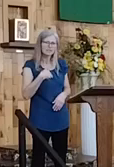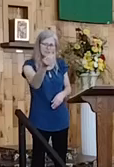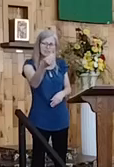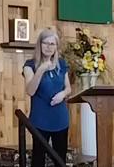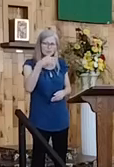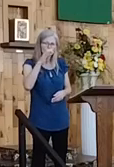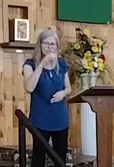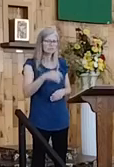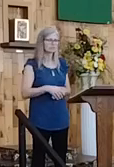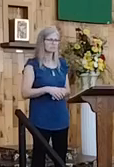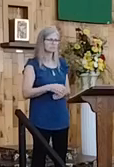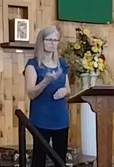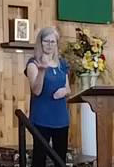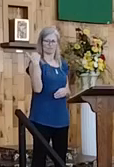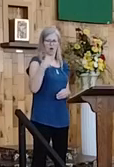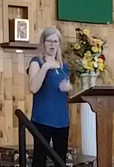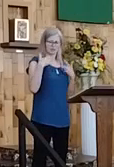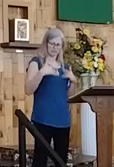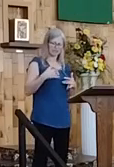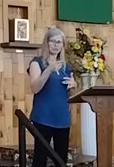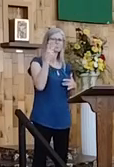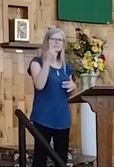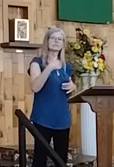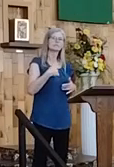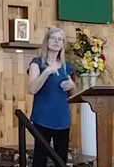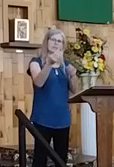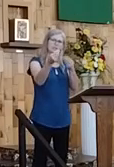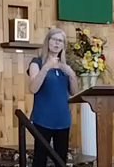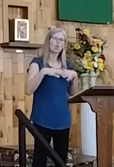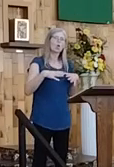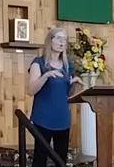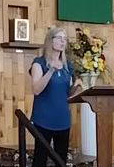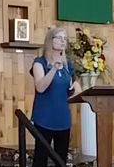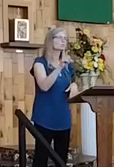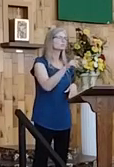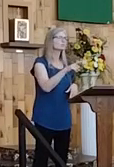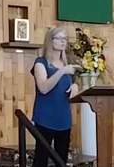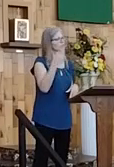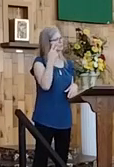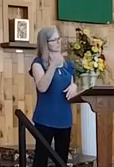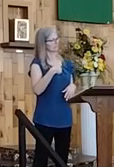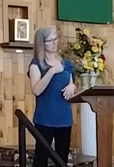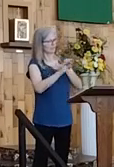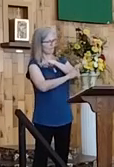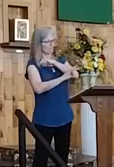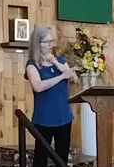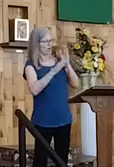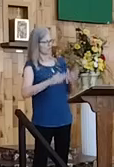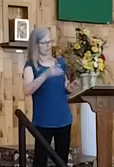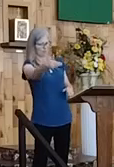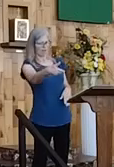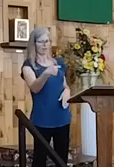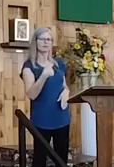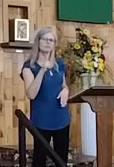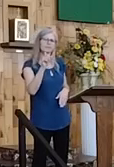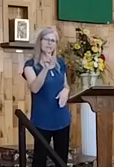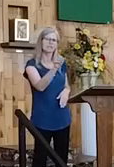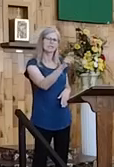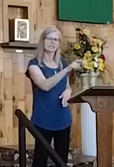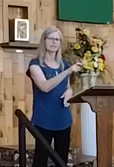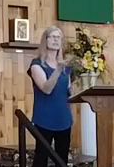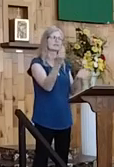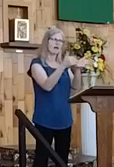me naked and clothe me? Did you see me a stranger, a foreigner, and welcome me? And